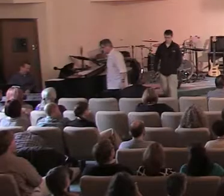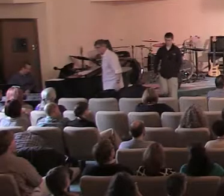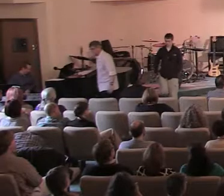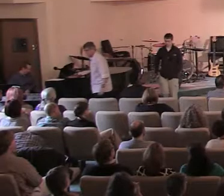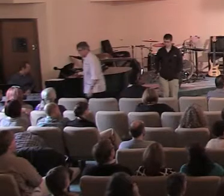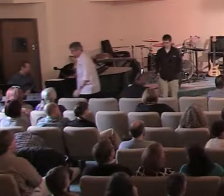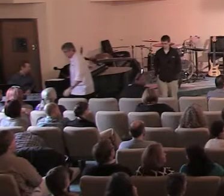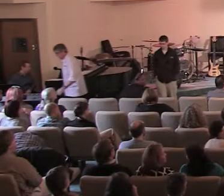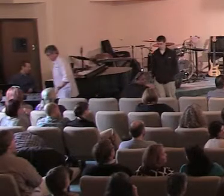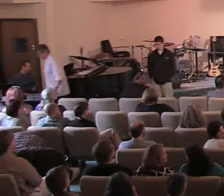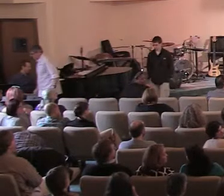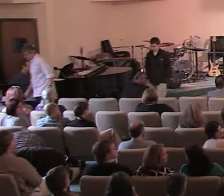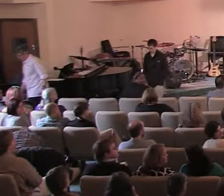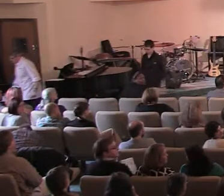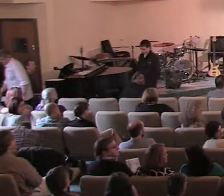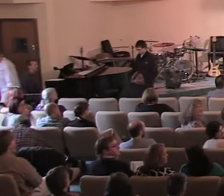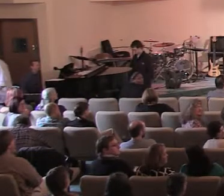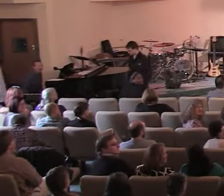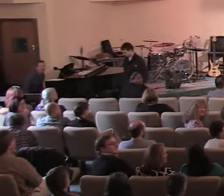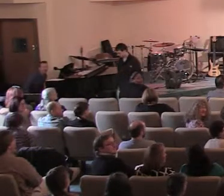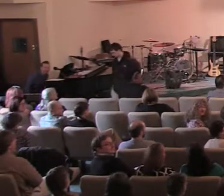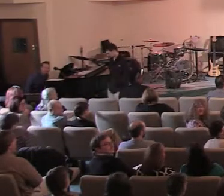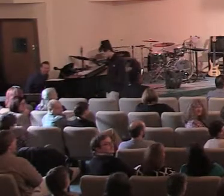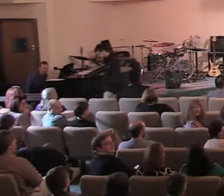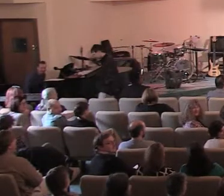Come on in. You're in the right place.